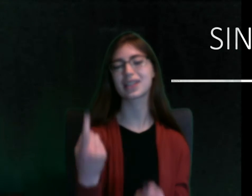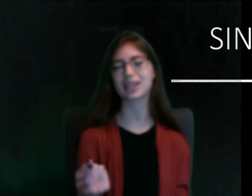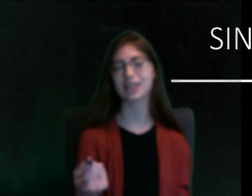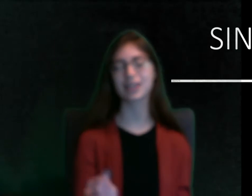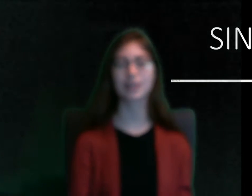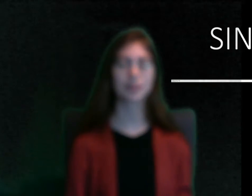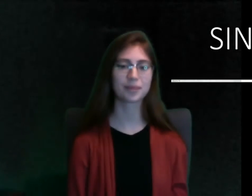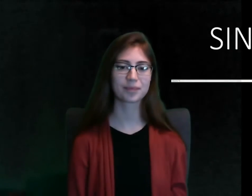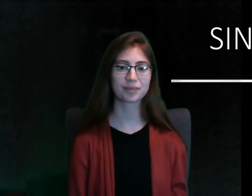Since.